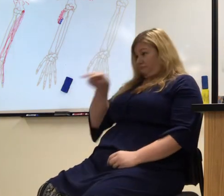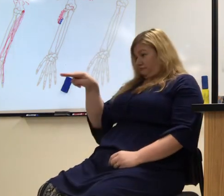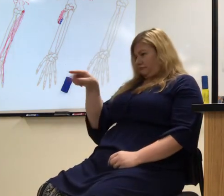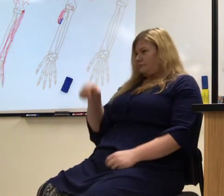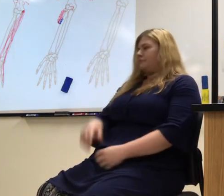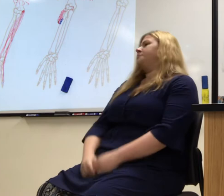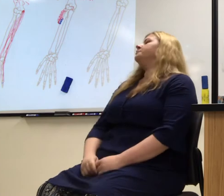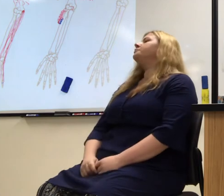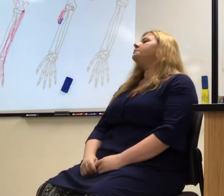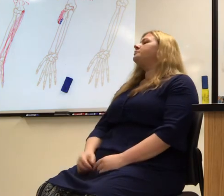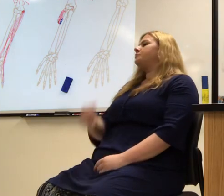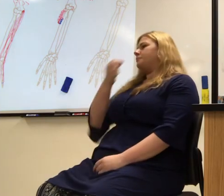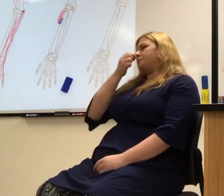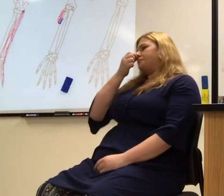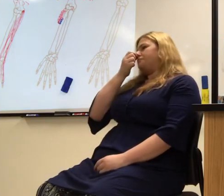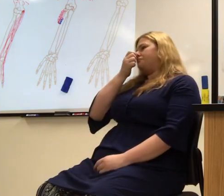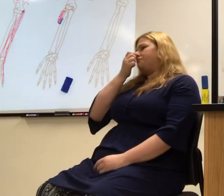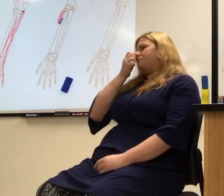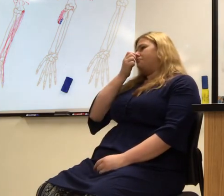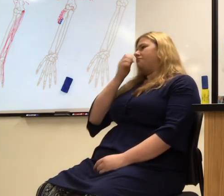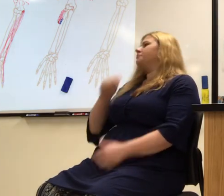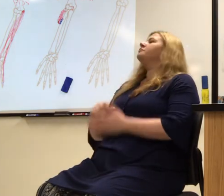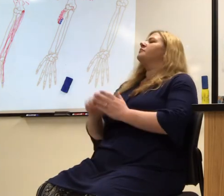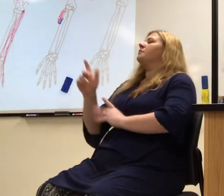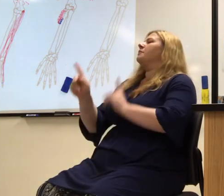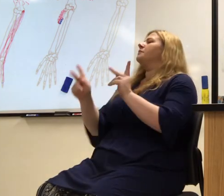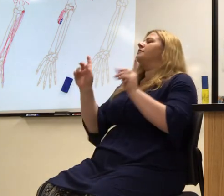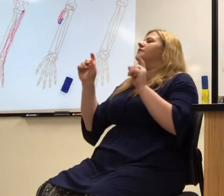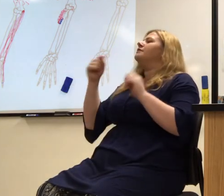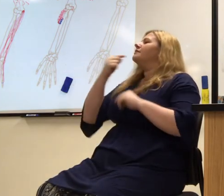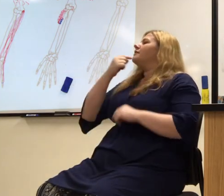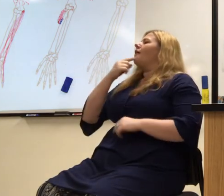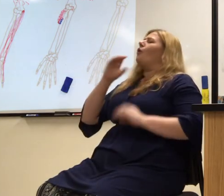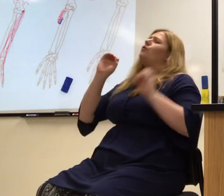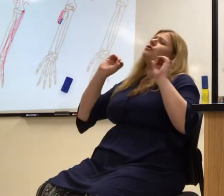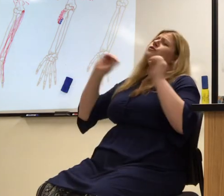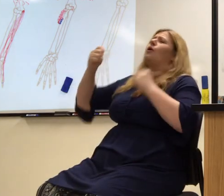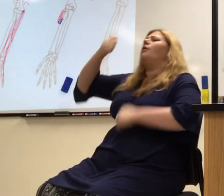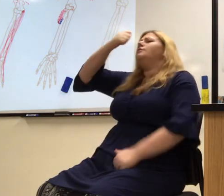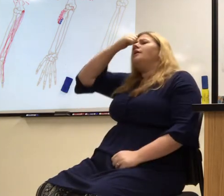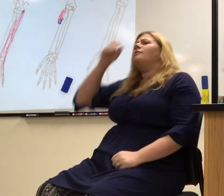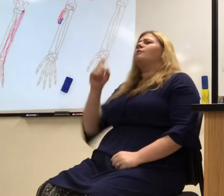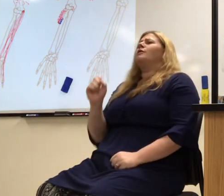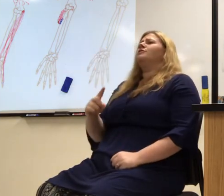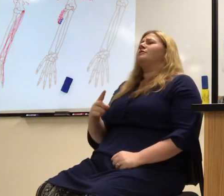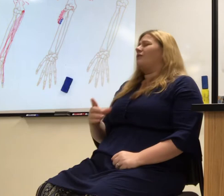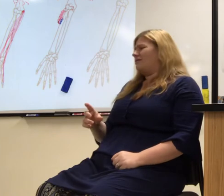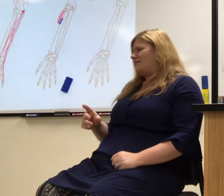People say, there are no dumb questions. That's kind of dumb. You didn't tell me this.